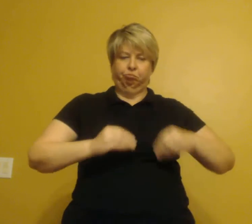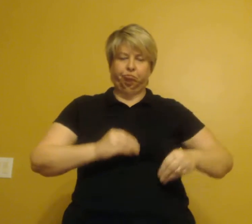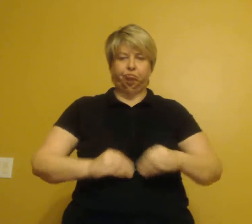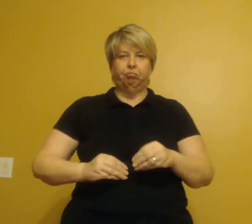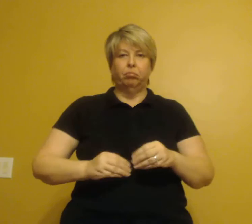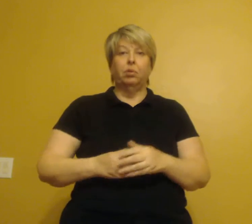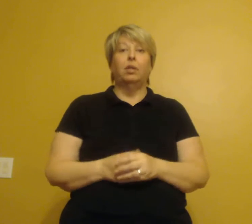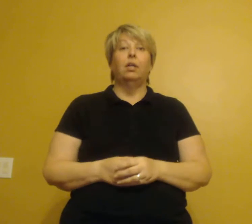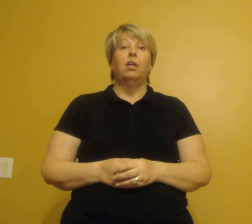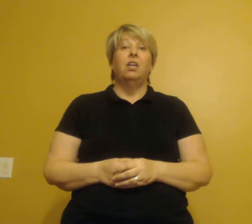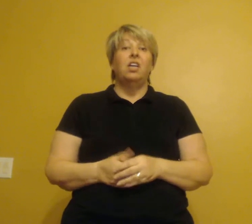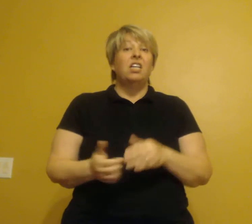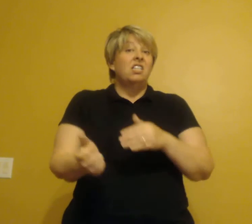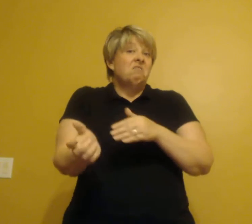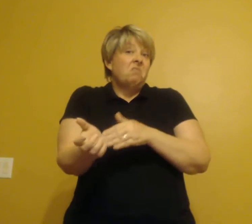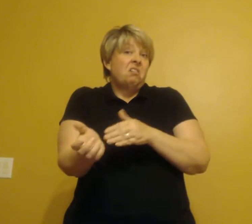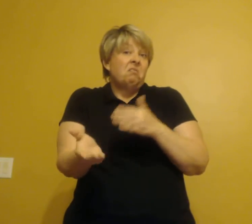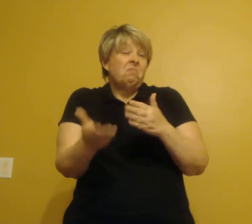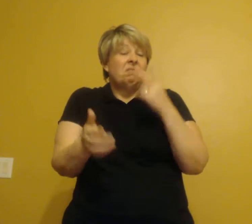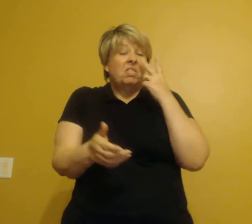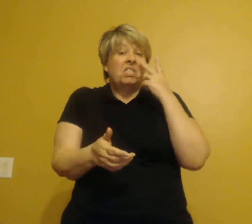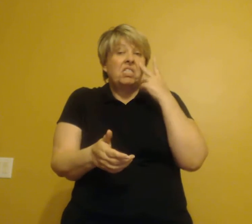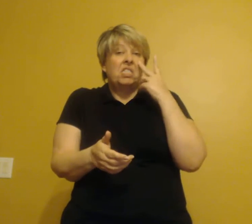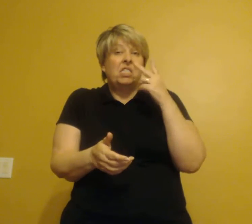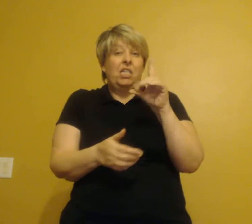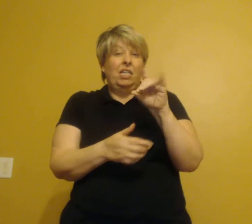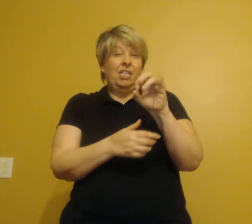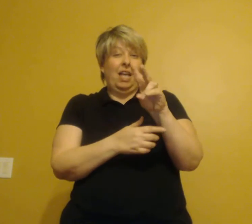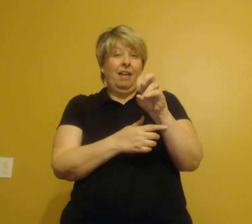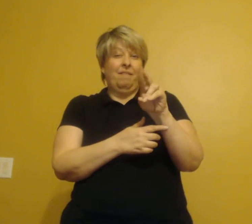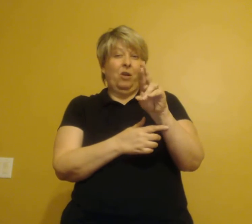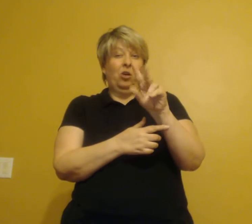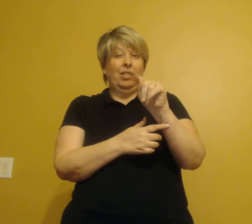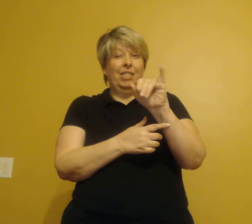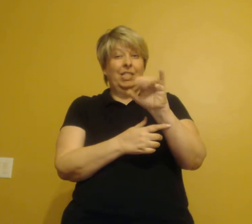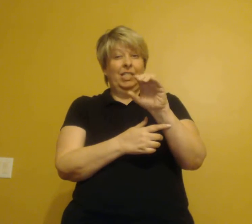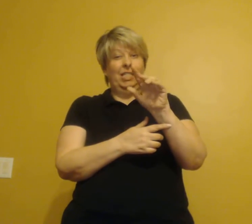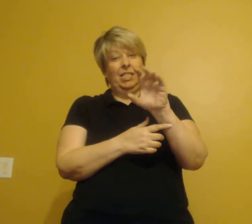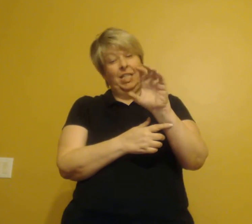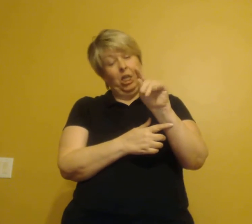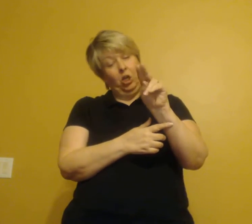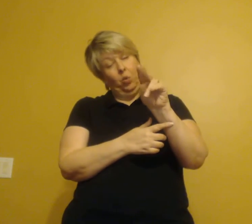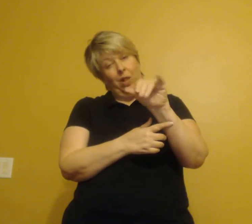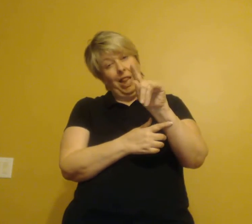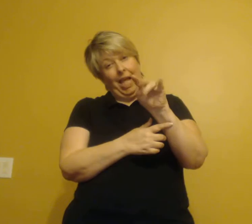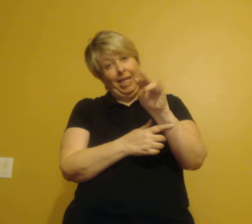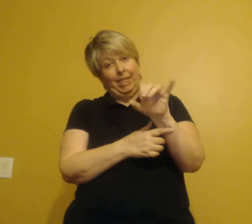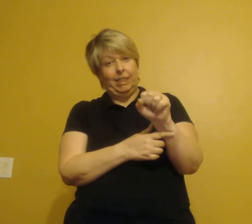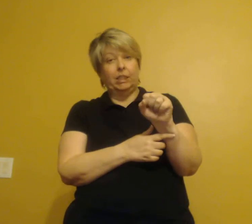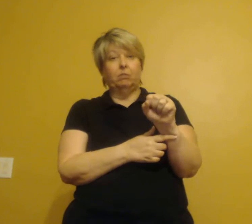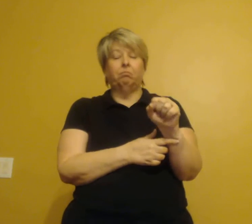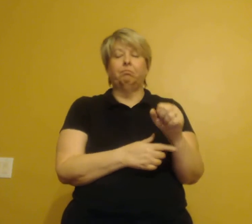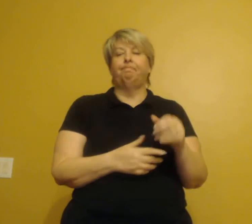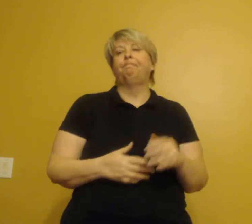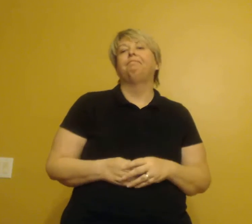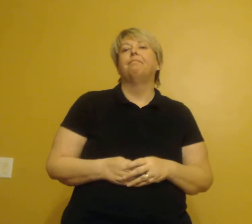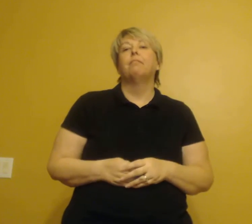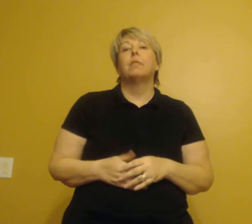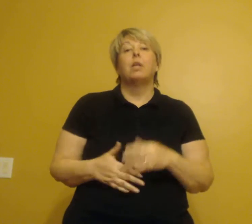If the doctor might see some pockets in the colon called diverticulitis, some patients are very concerned about their privacy